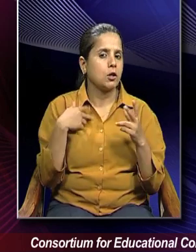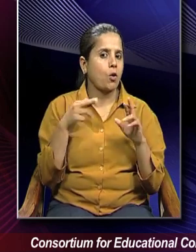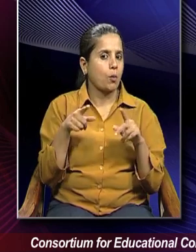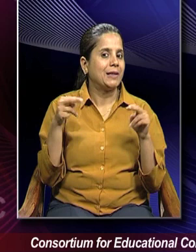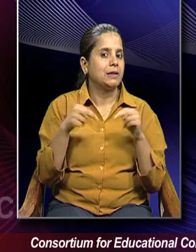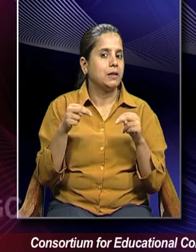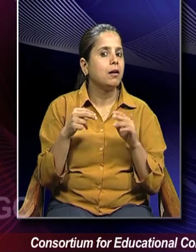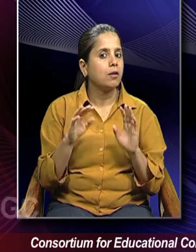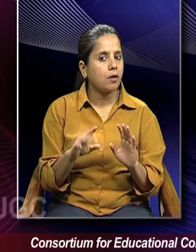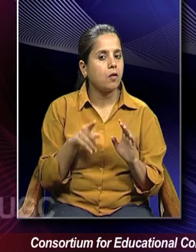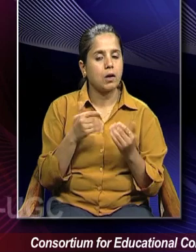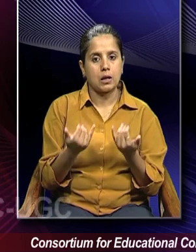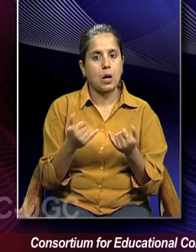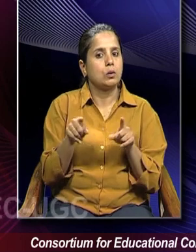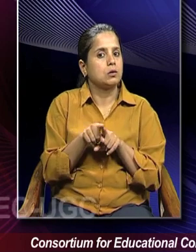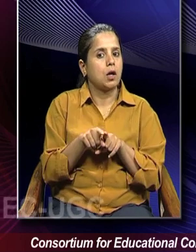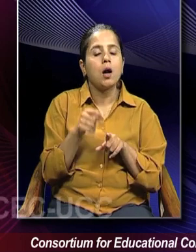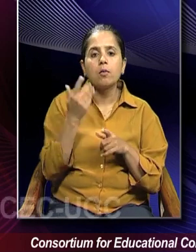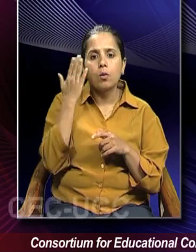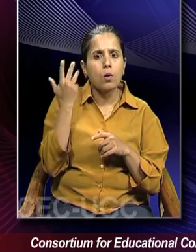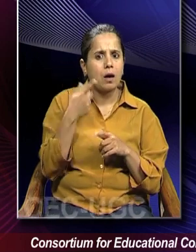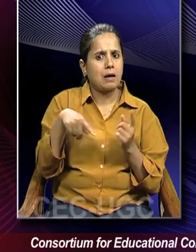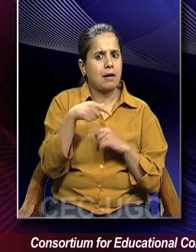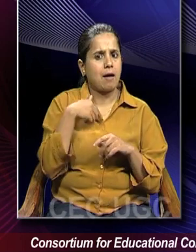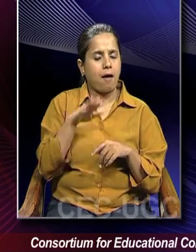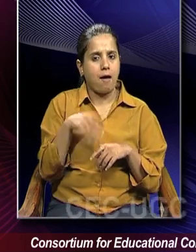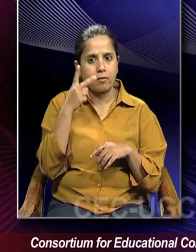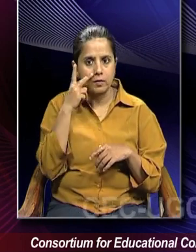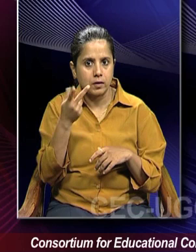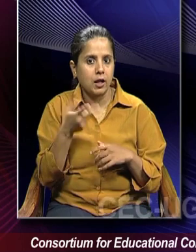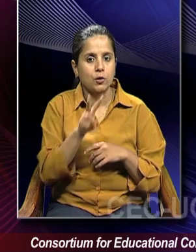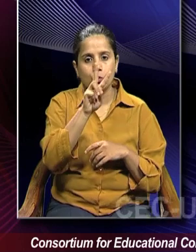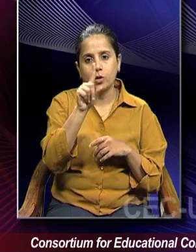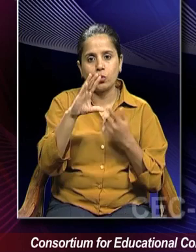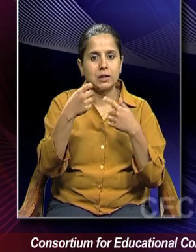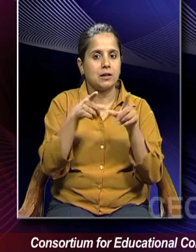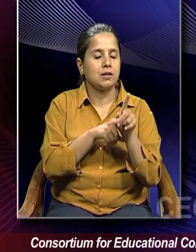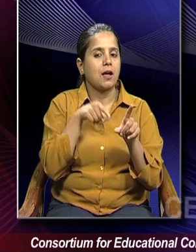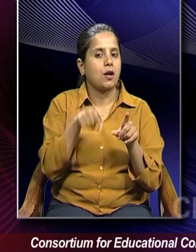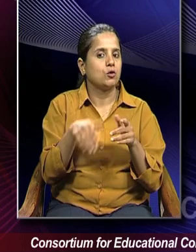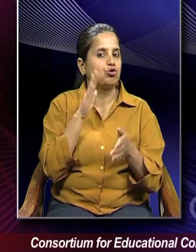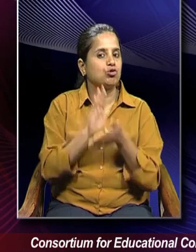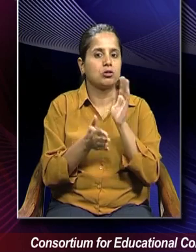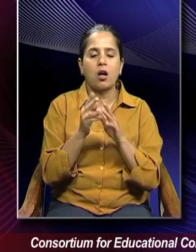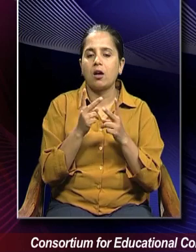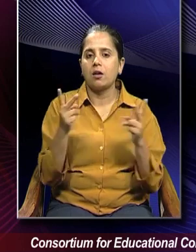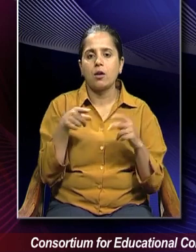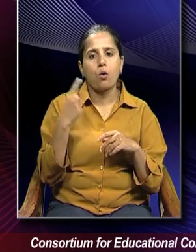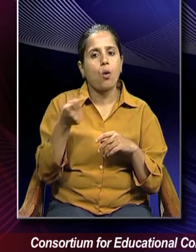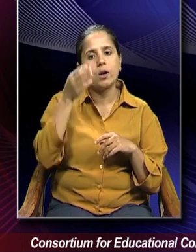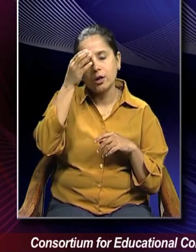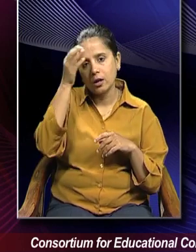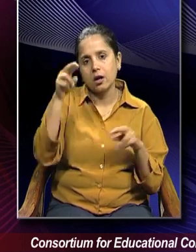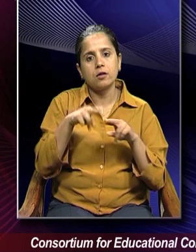needed as of now, because we are witnessing the 21st century challenges, and it is only the conceptual framework